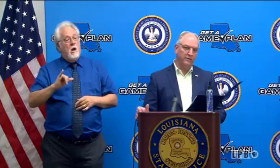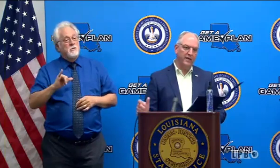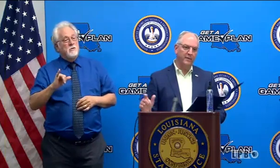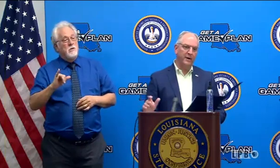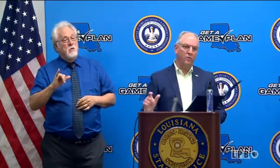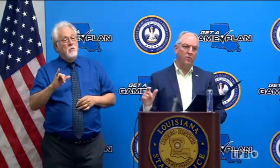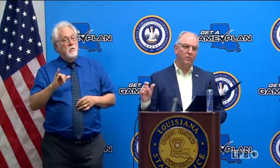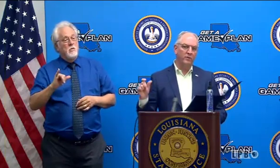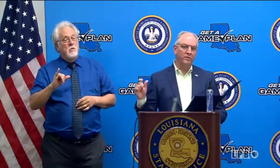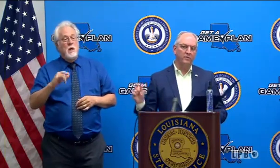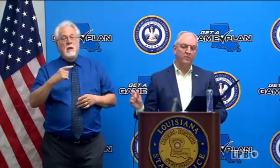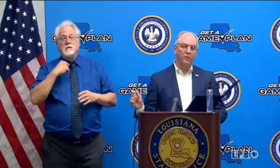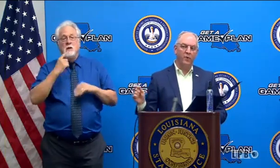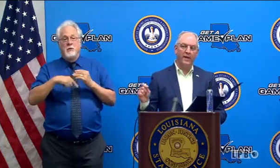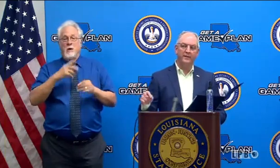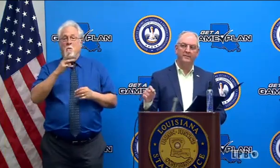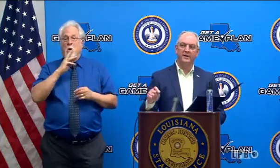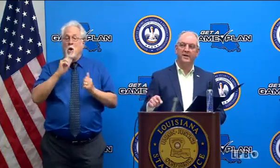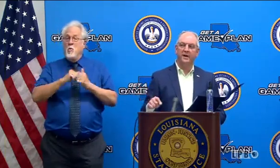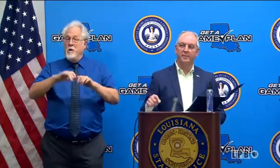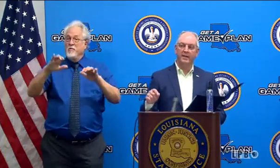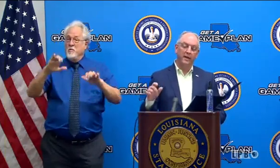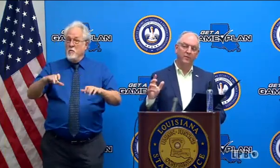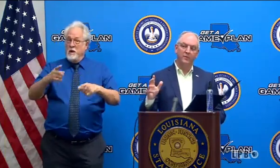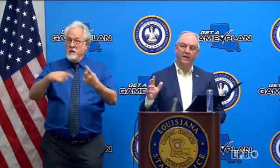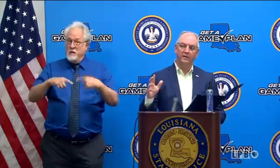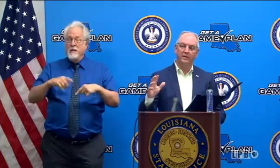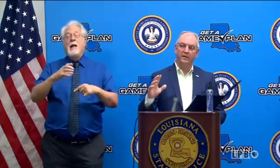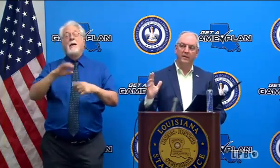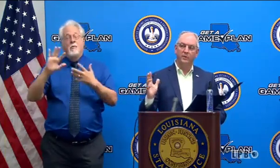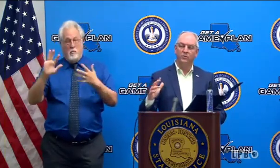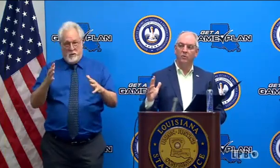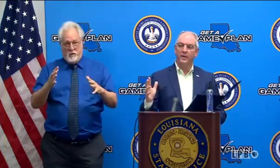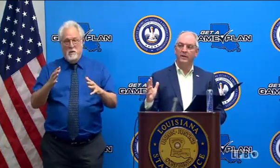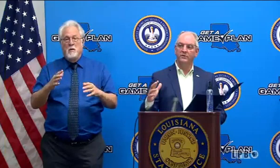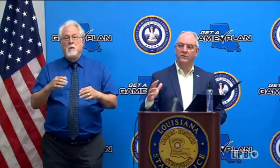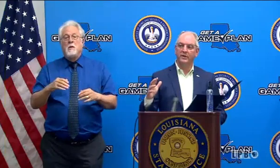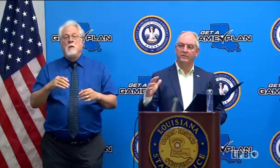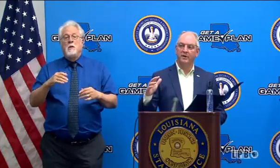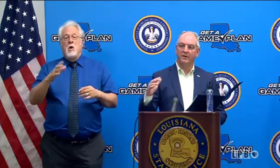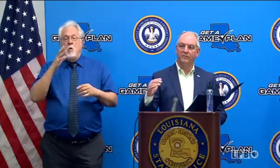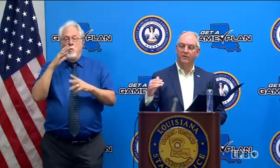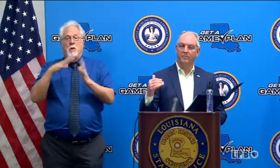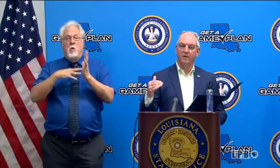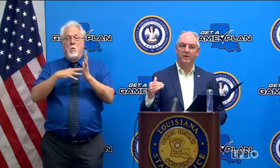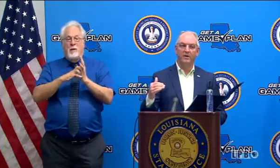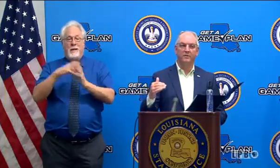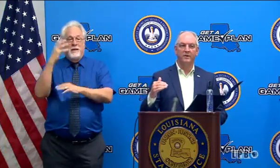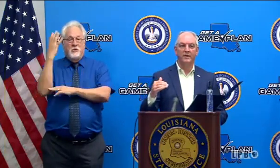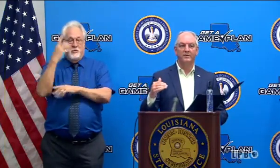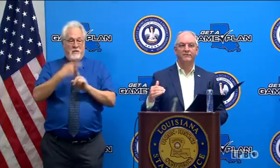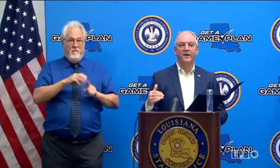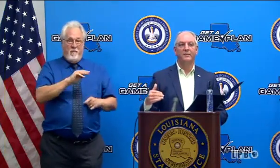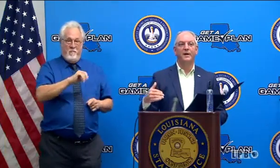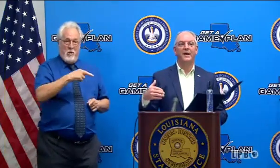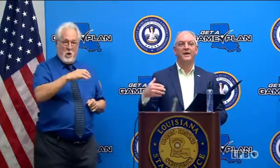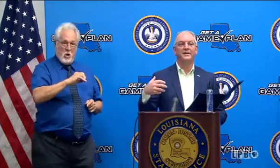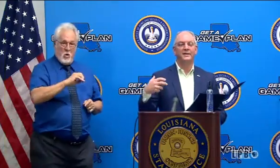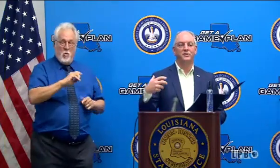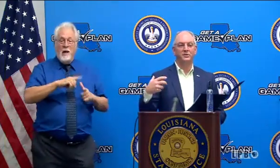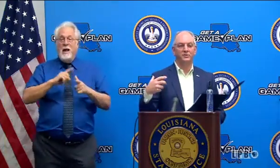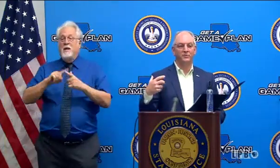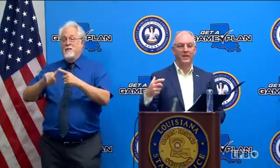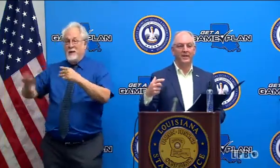to tell you about water with the rain that's going to come in and the wind, which will weaken trees from Marco, followed